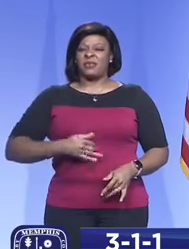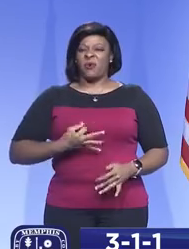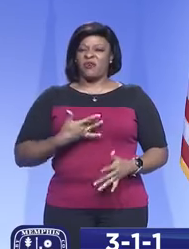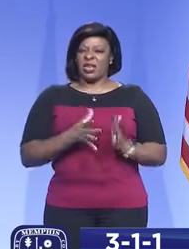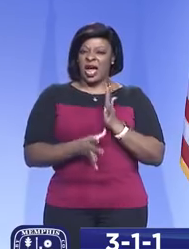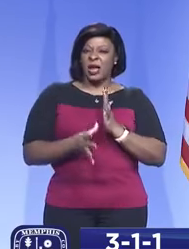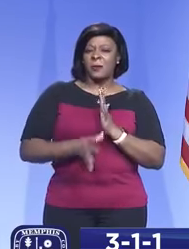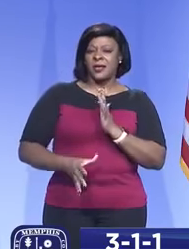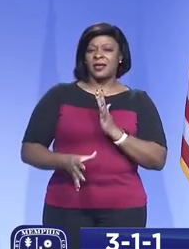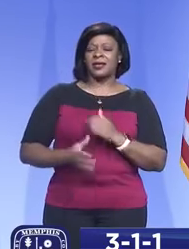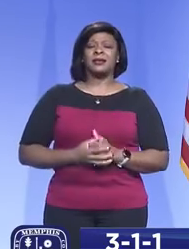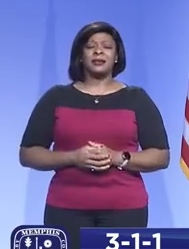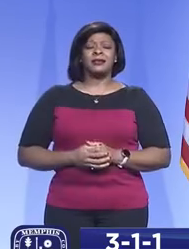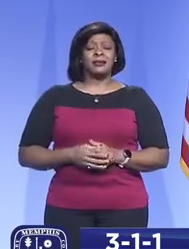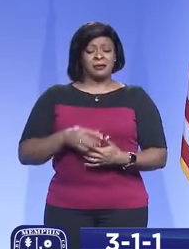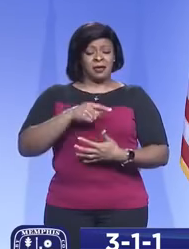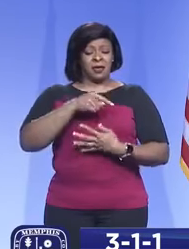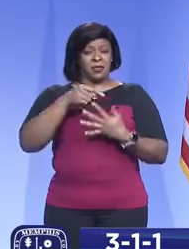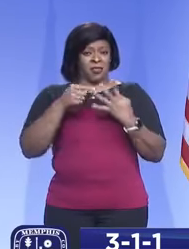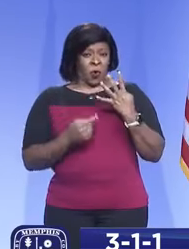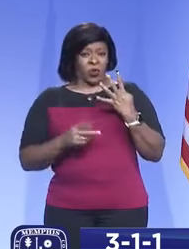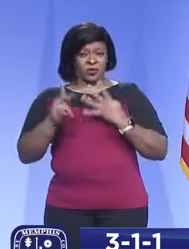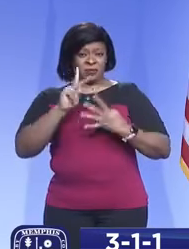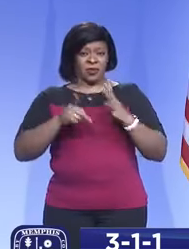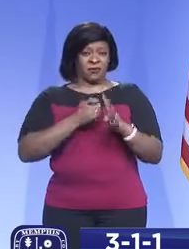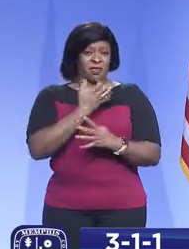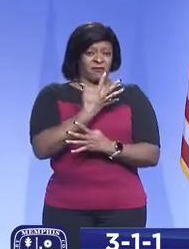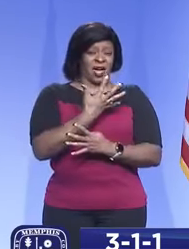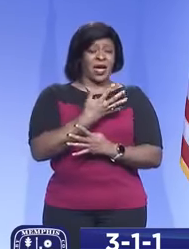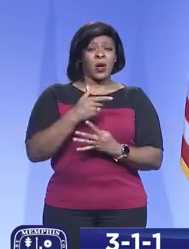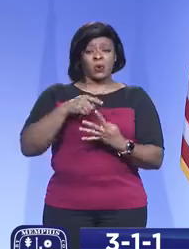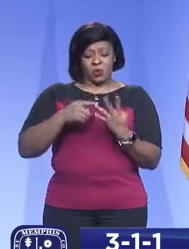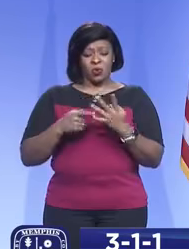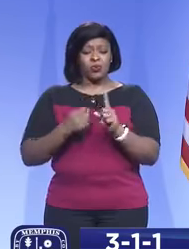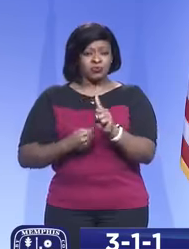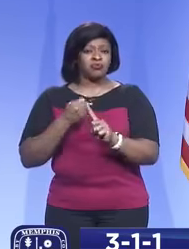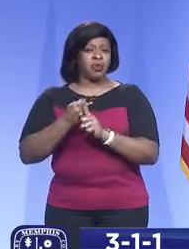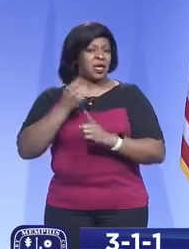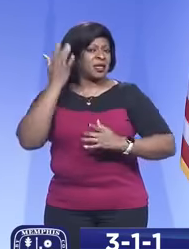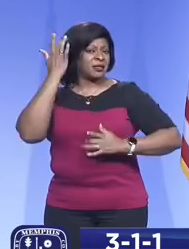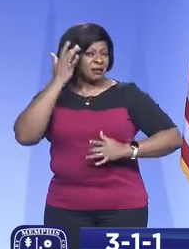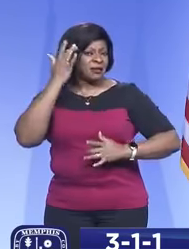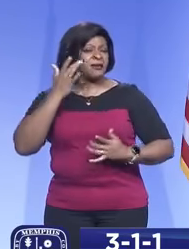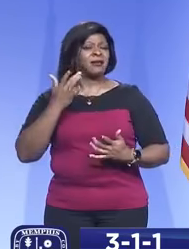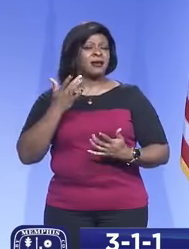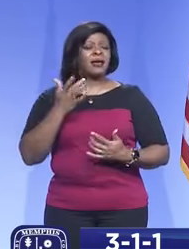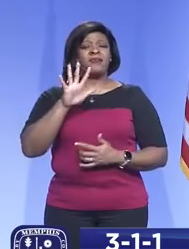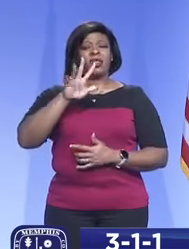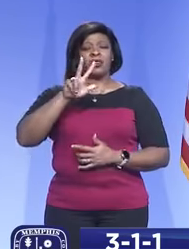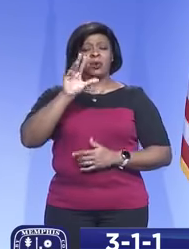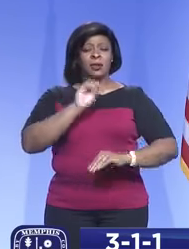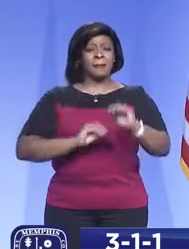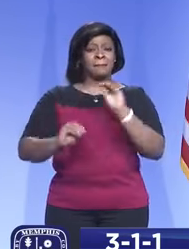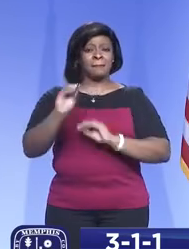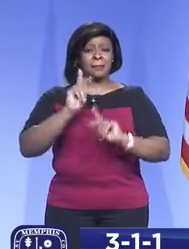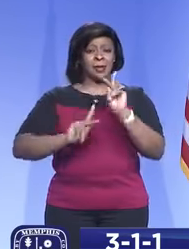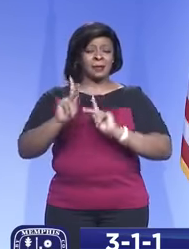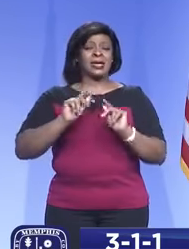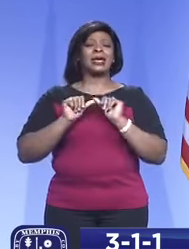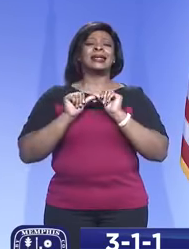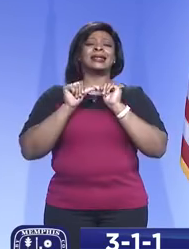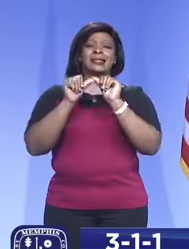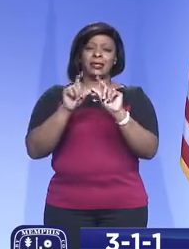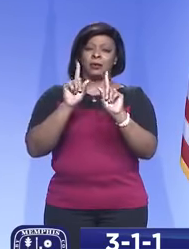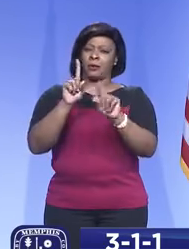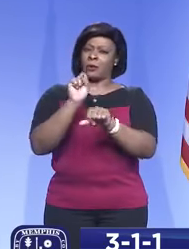diarrhea. But of those 4 out of 5 people who are symptomatic, about 53% of people continue to